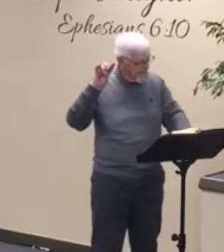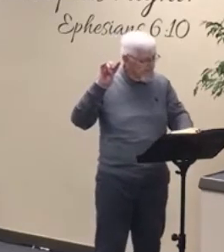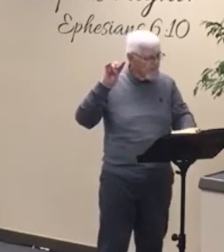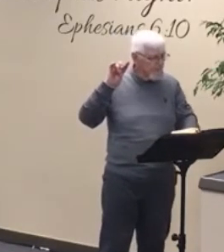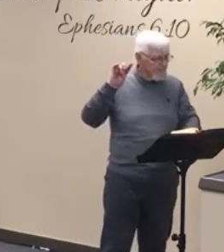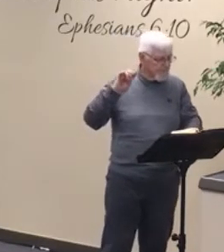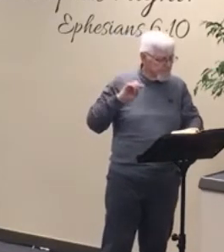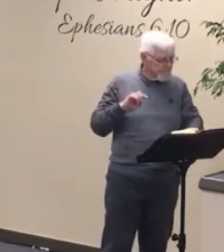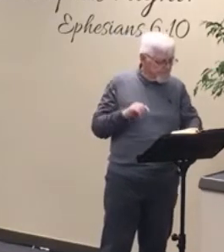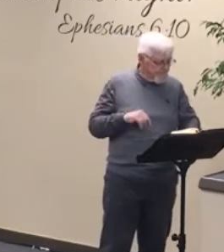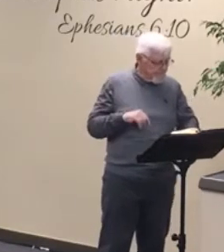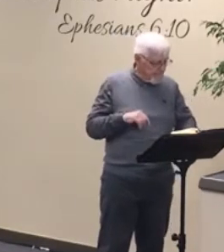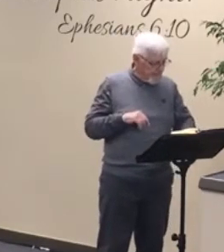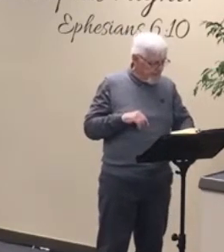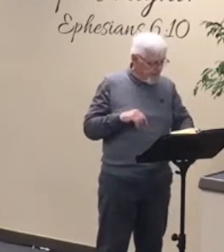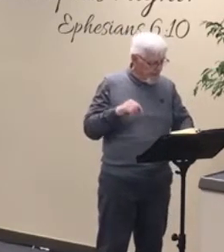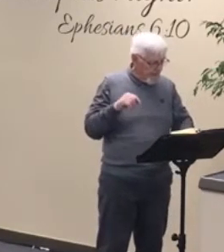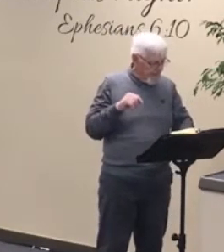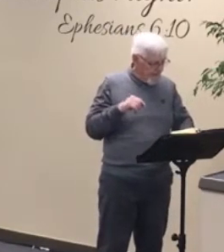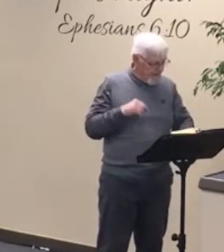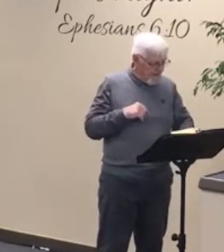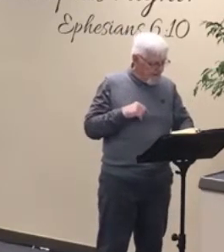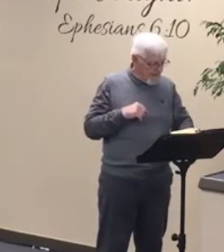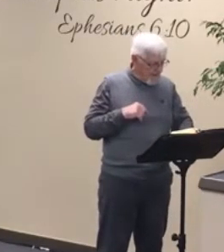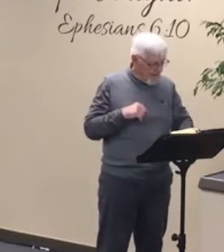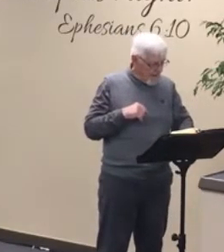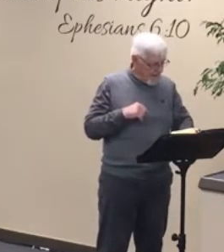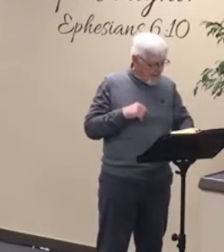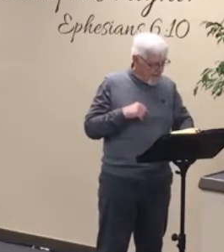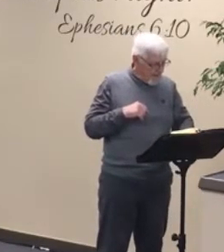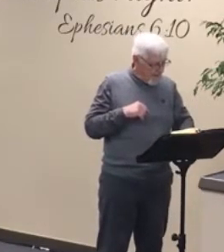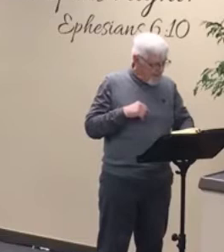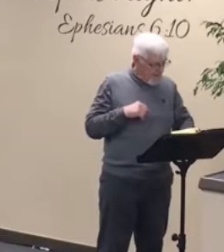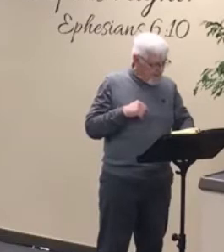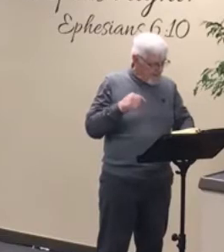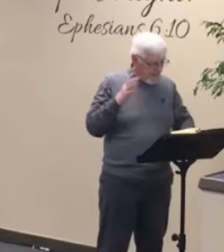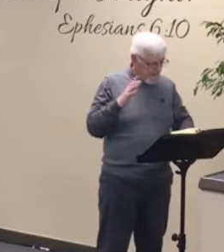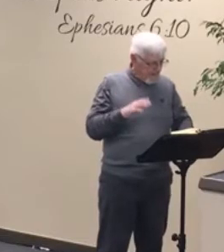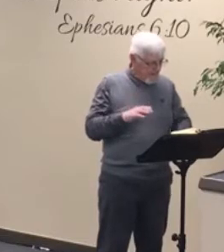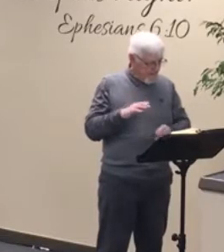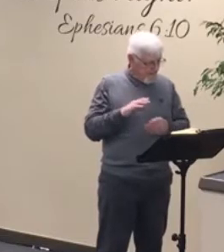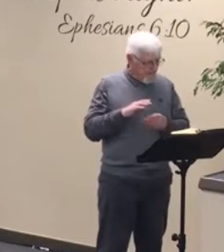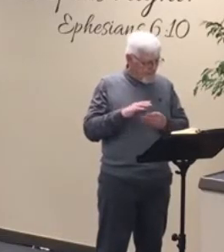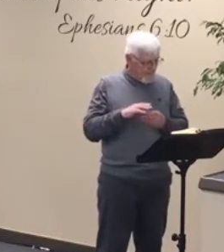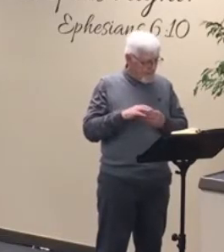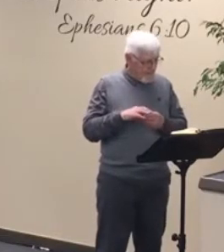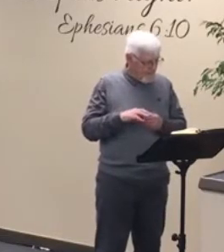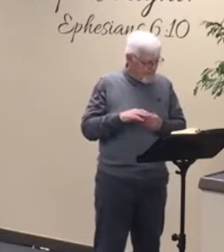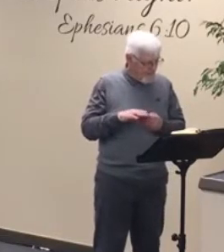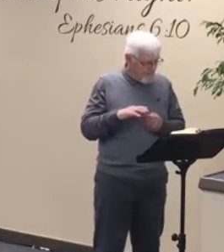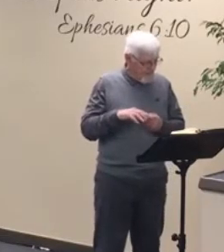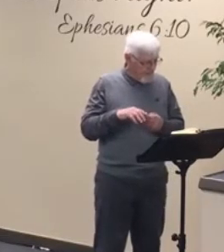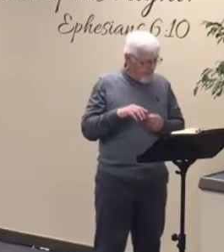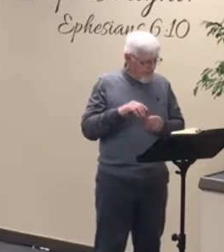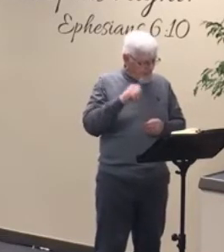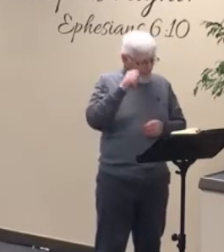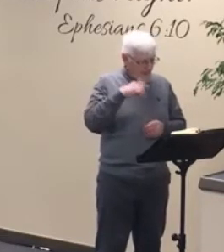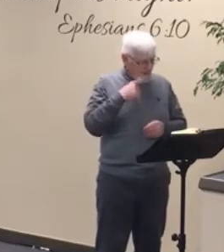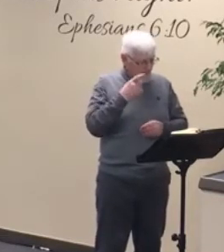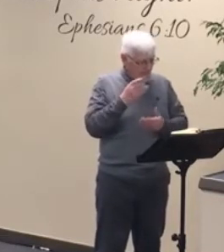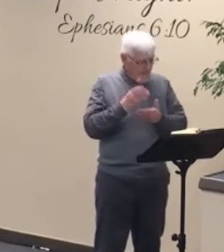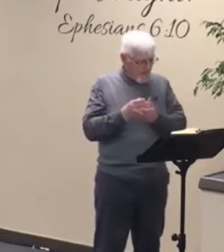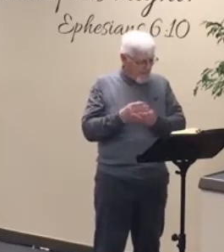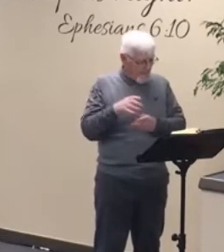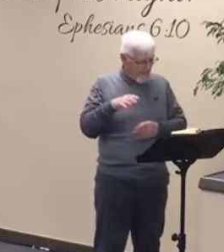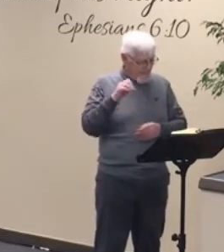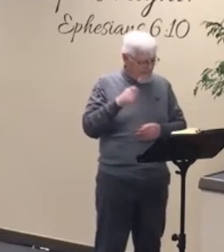And he said, God forbid that I should do so, but the man in whose hand the cup is found, he shall be my servant. As for you, get